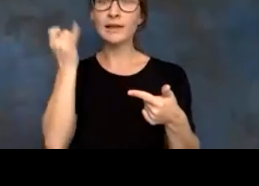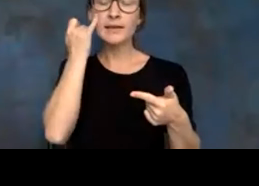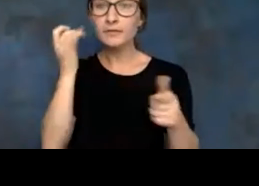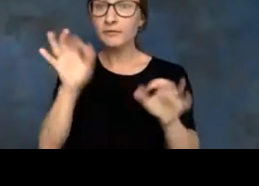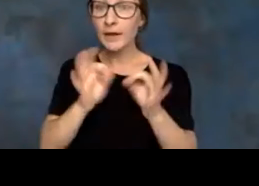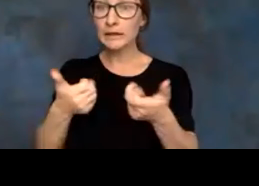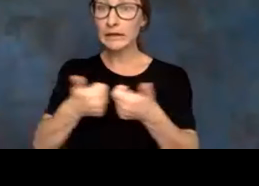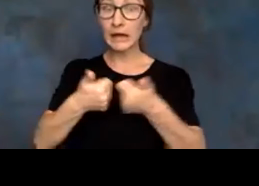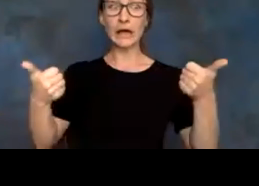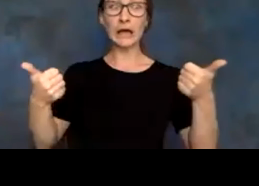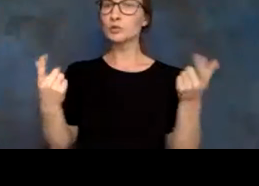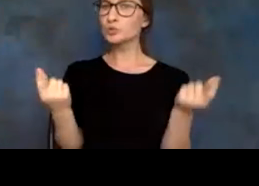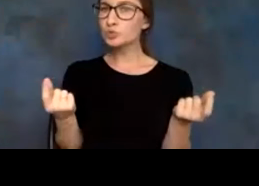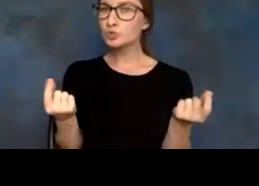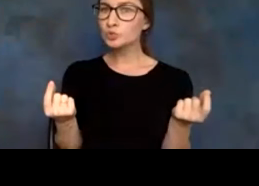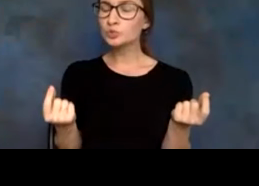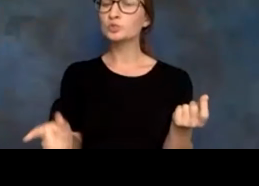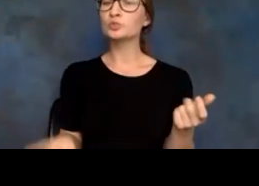and into your emergency kit?